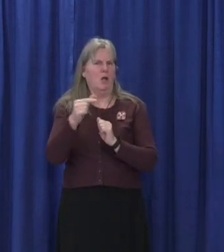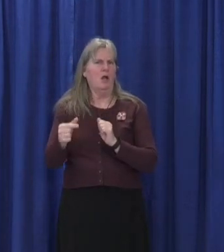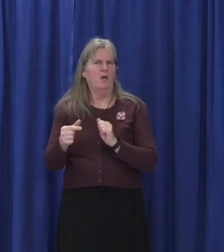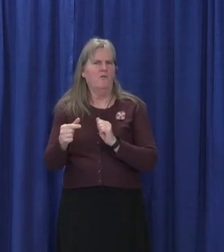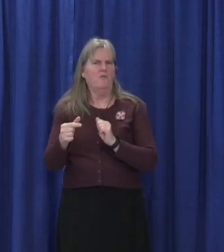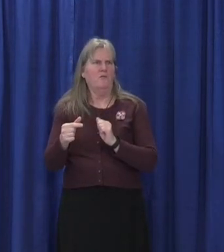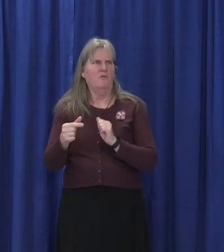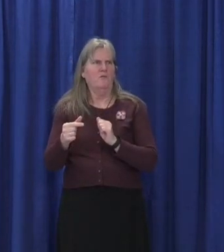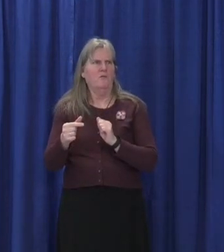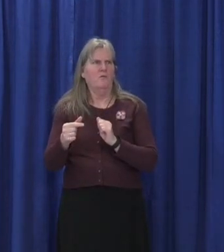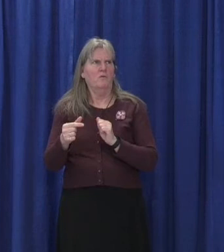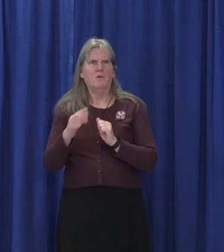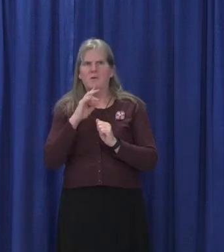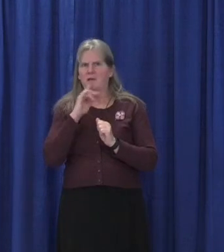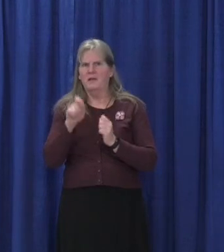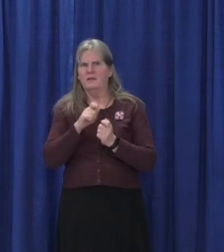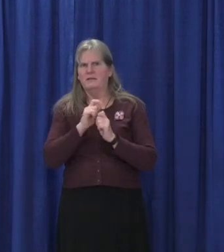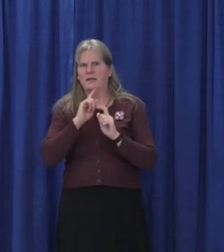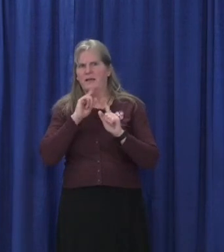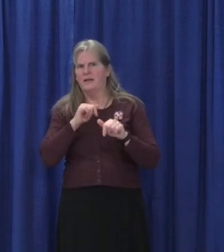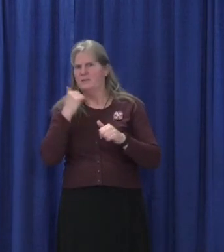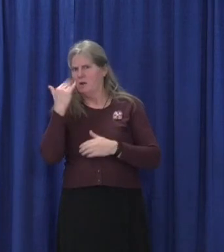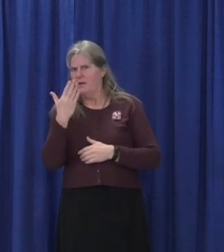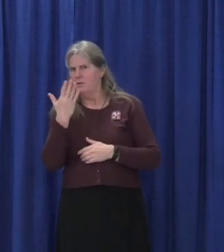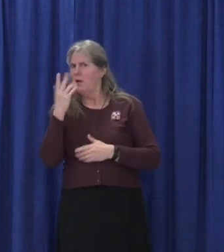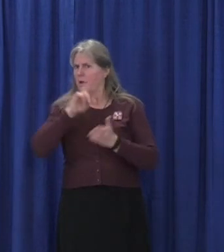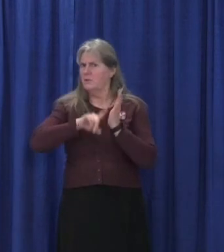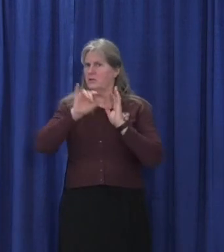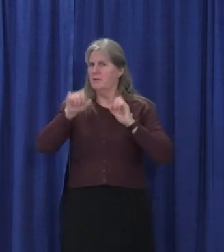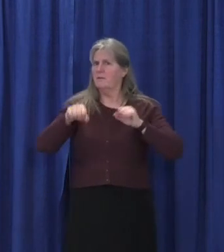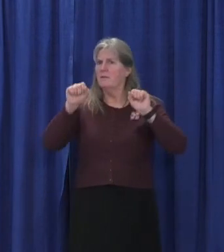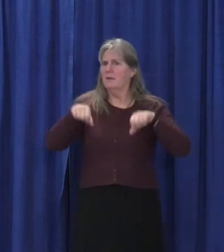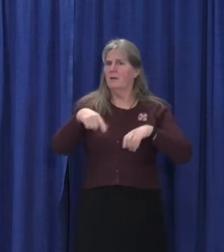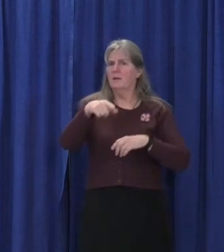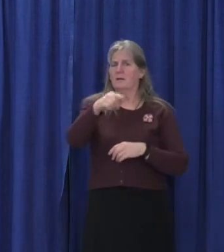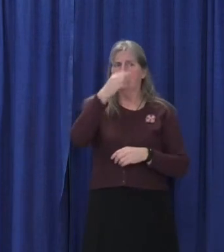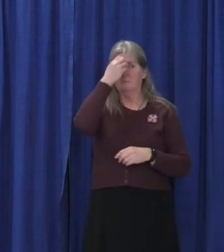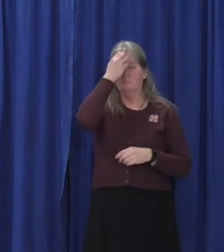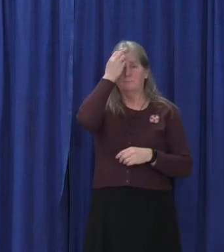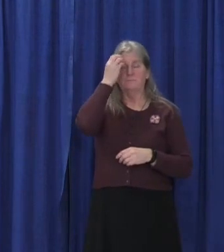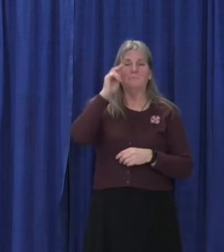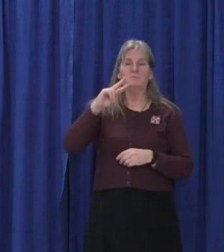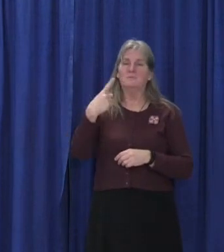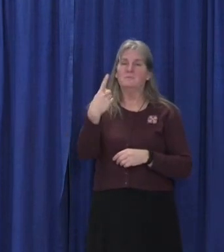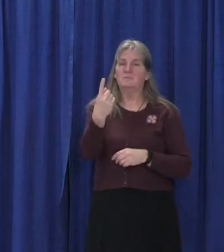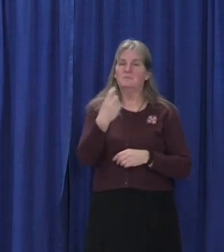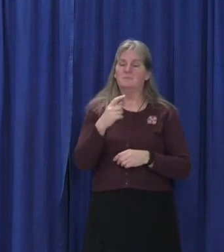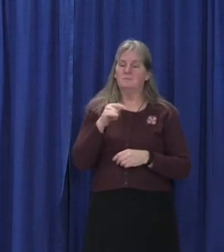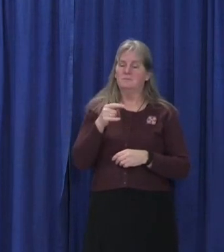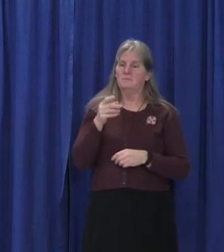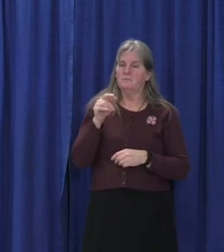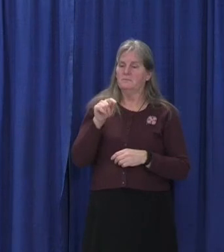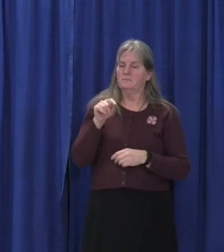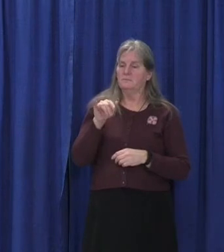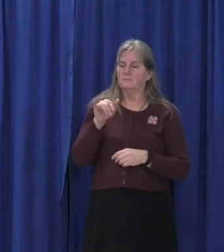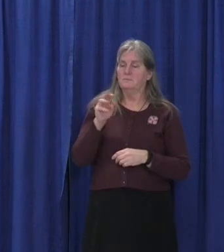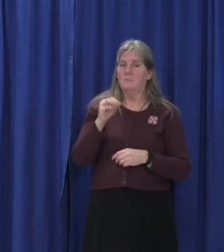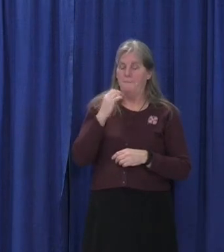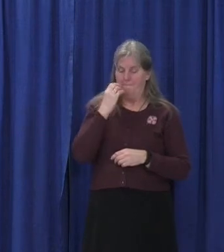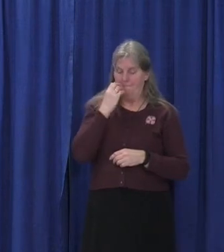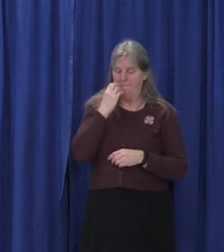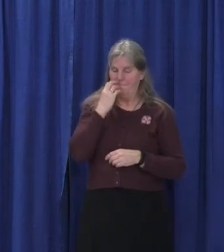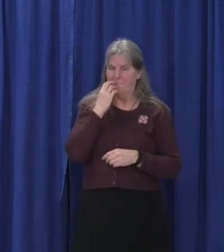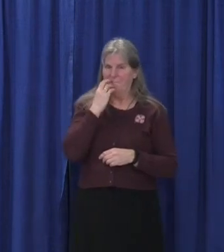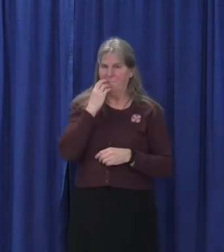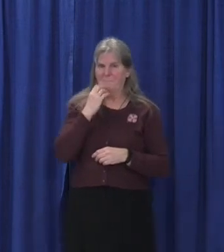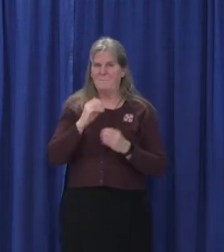don't have an answer or response for you right now on that. I'll look into it. Do you have a second question, Tim? Yes, and this is